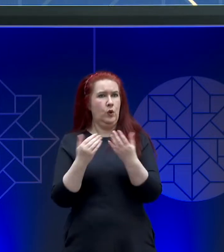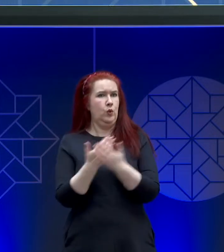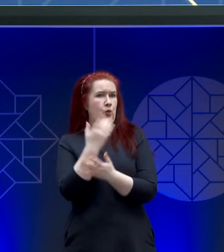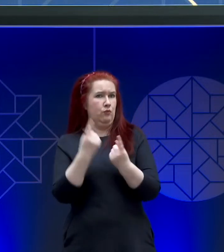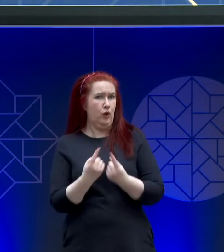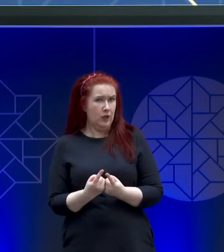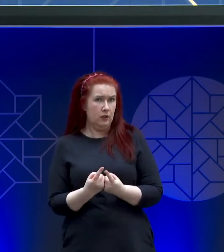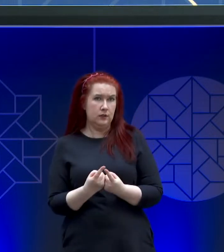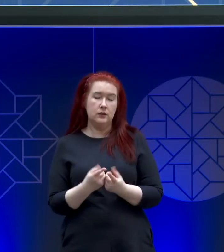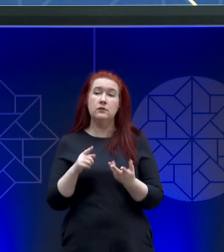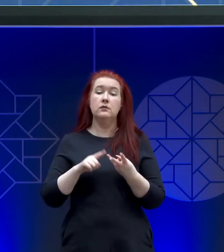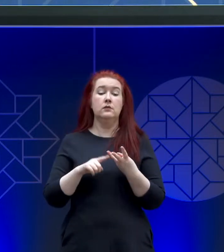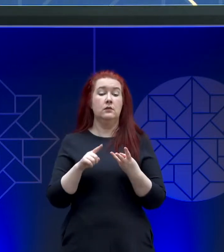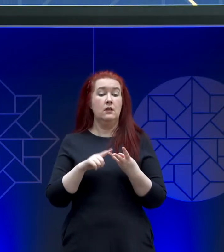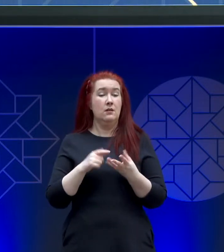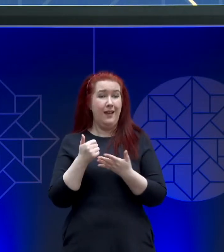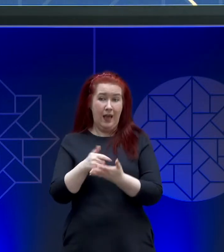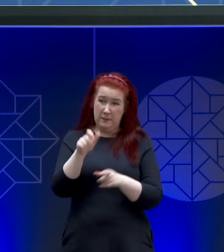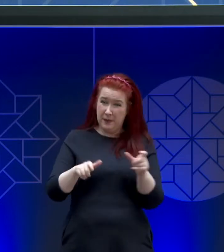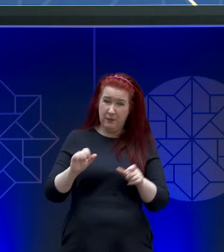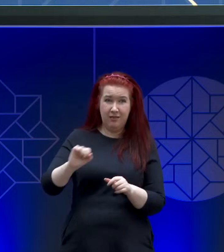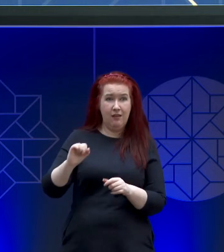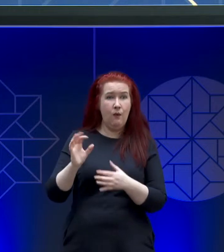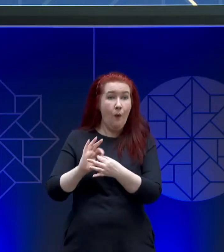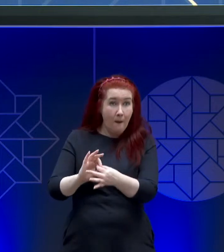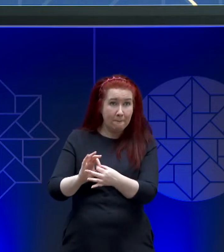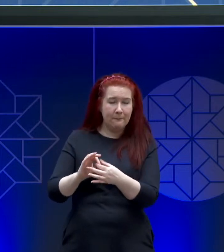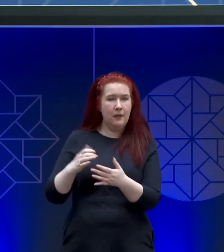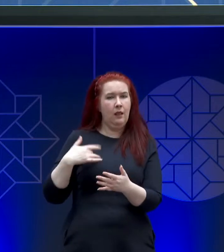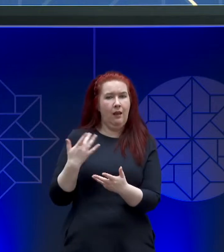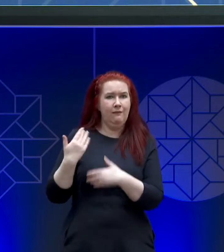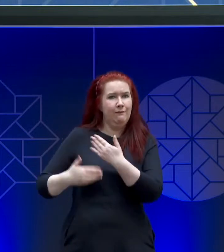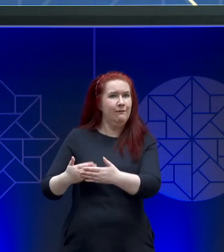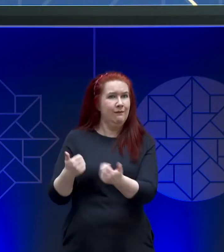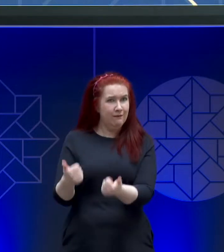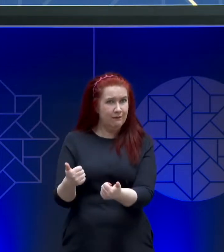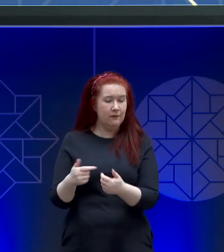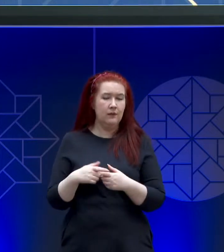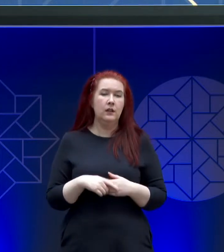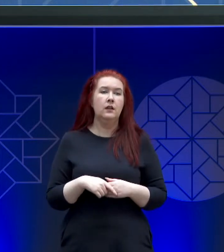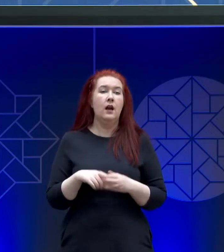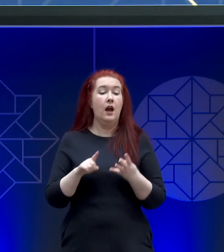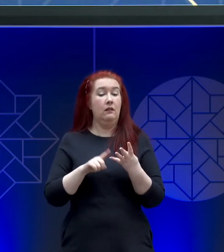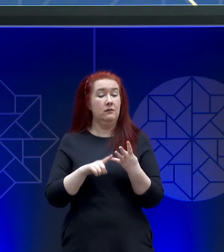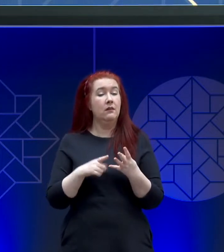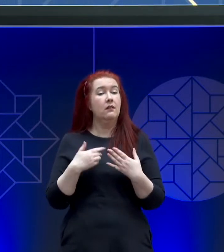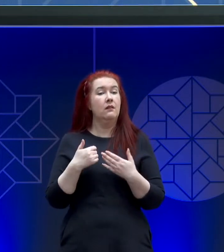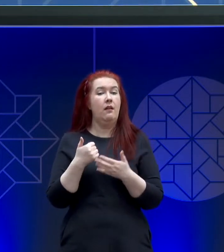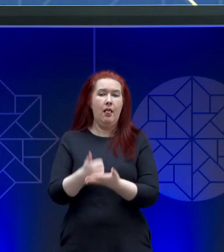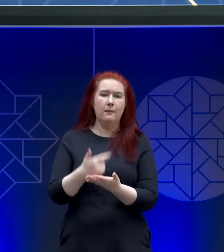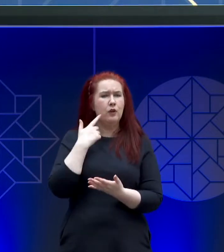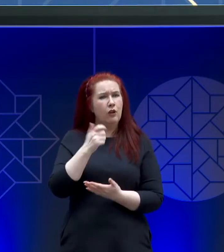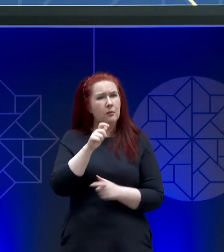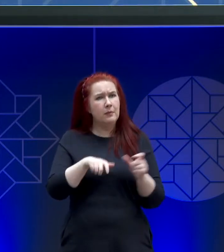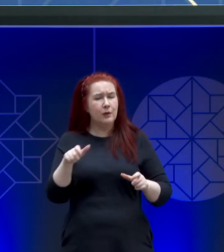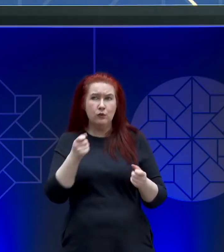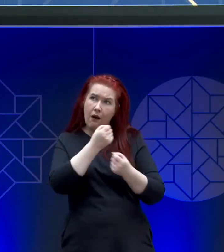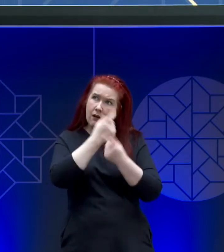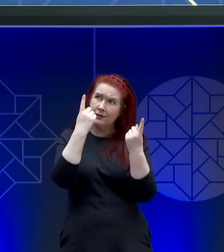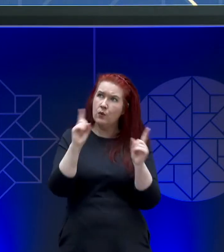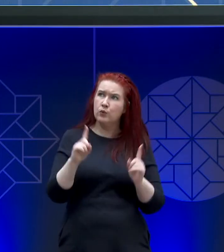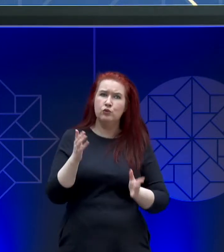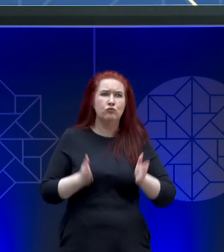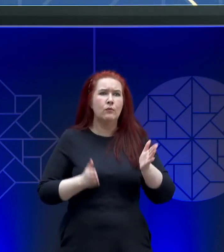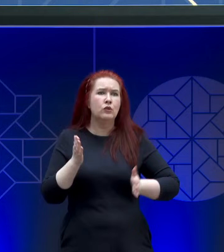Scotland, helping people to live healthy lives at home and in hospitals, helping young people to understand robotics,